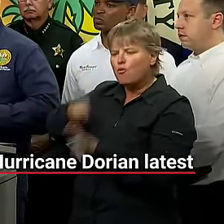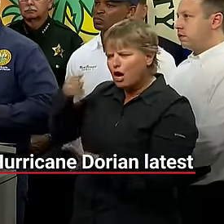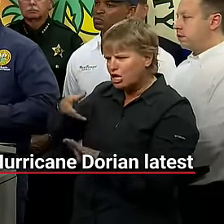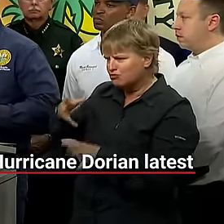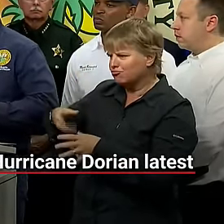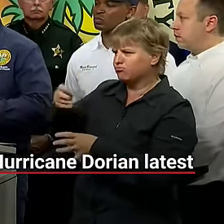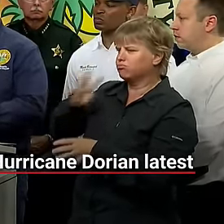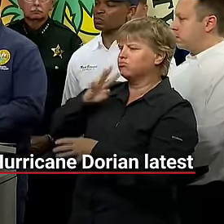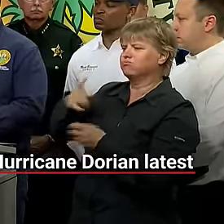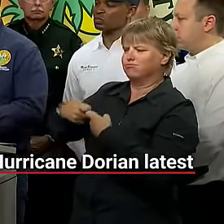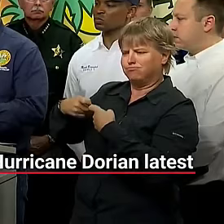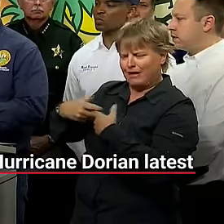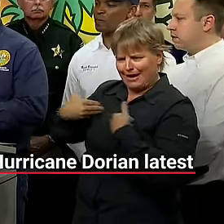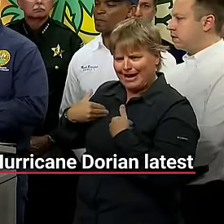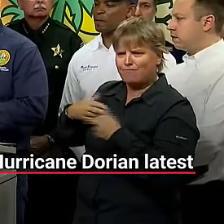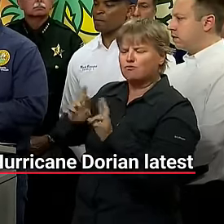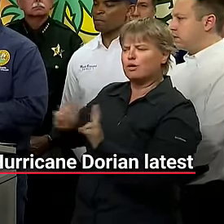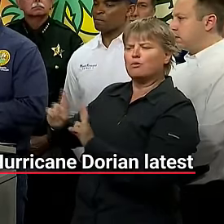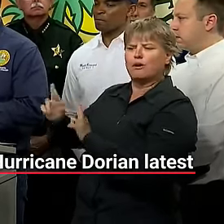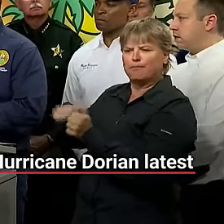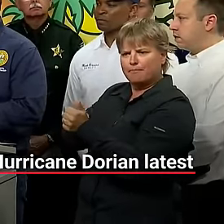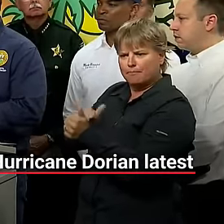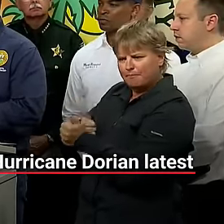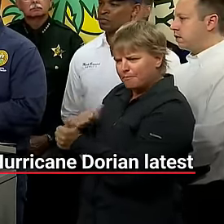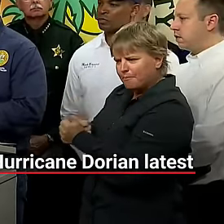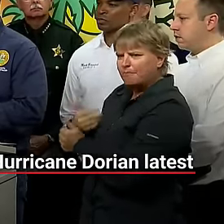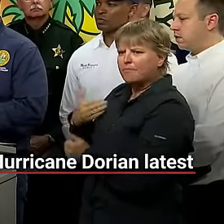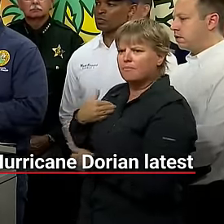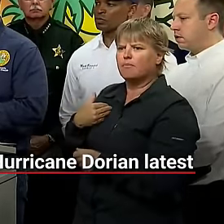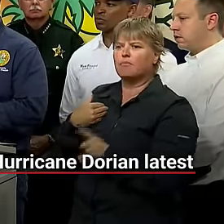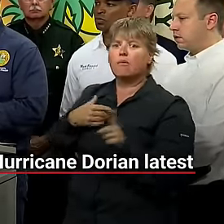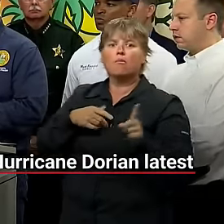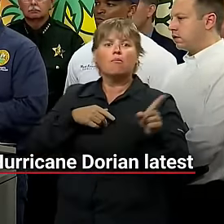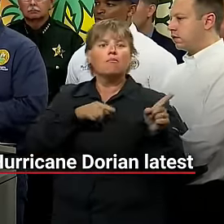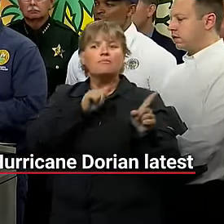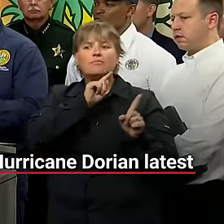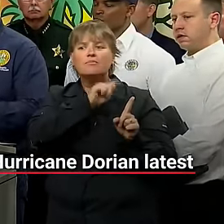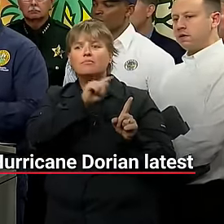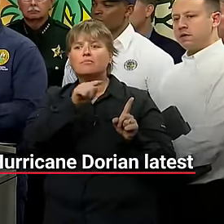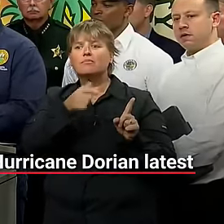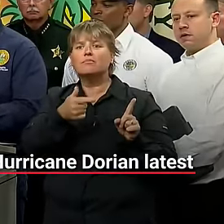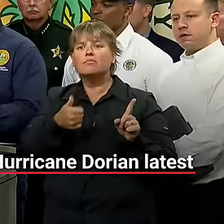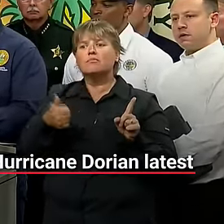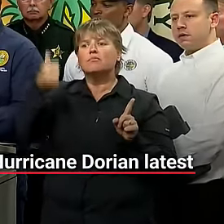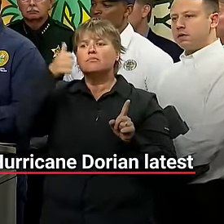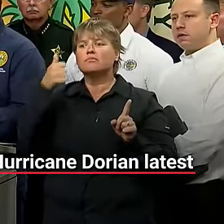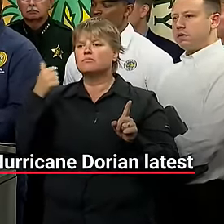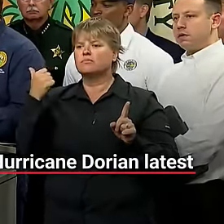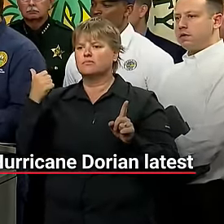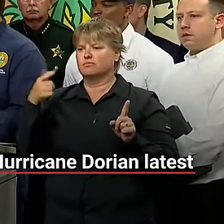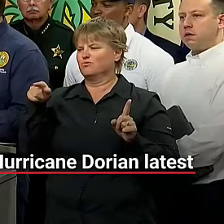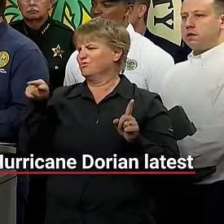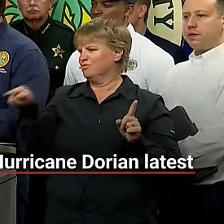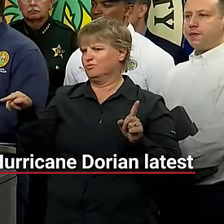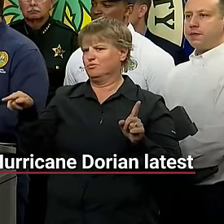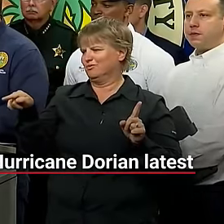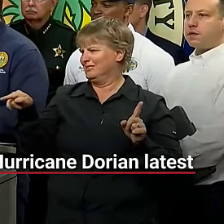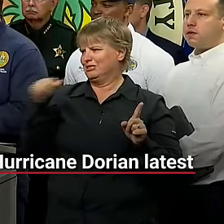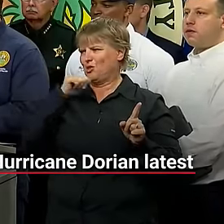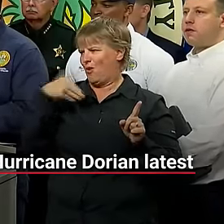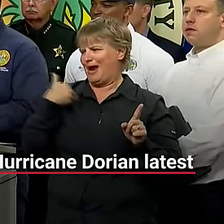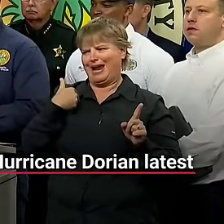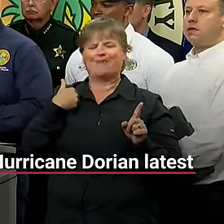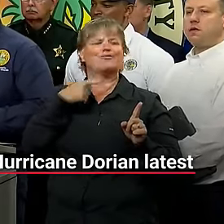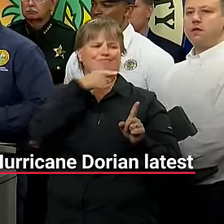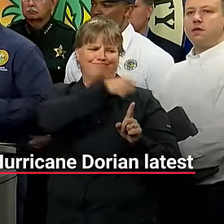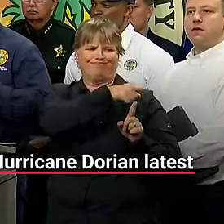officials. We're informing them that they're not meeting their obligations. And obviously, now's the time to make alternative